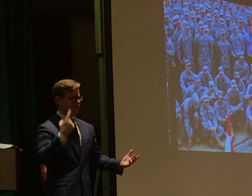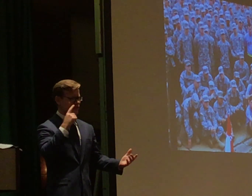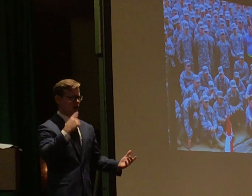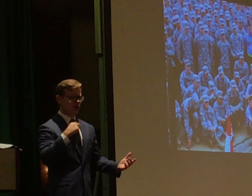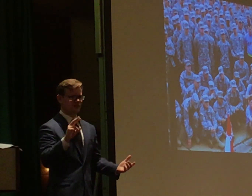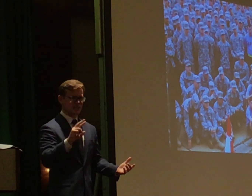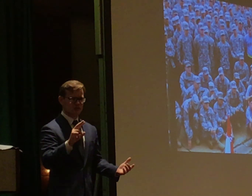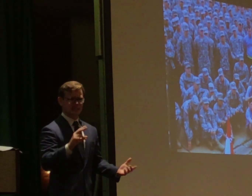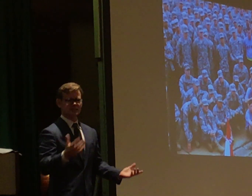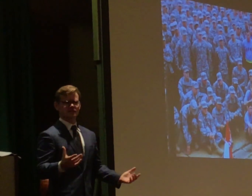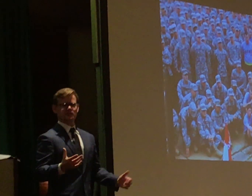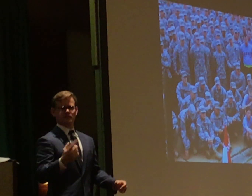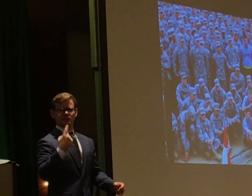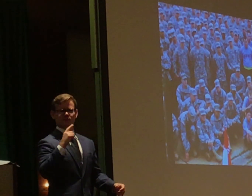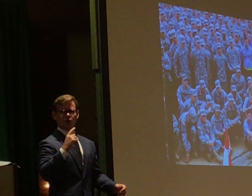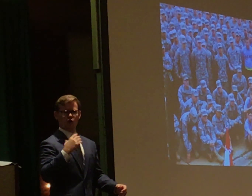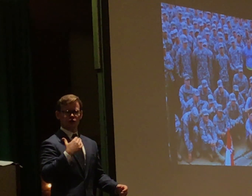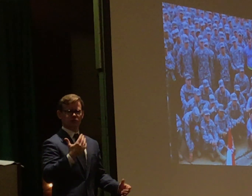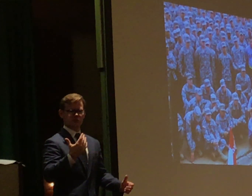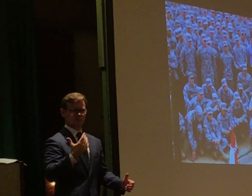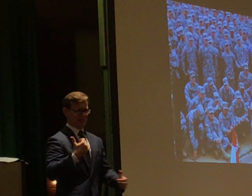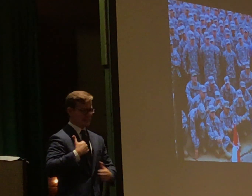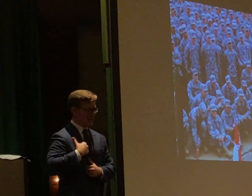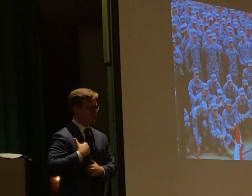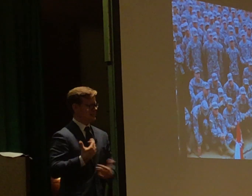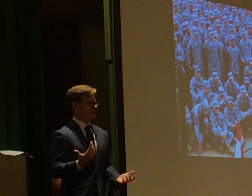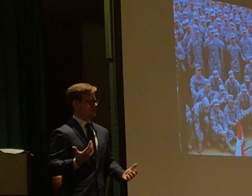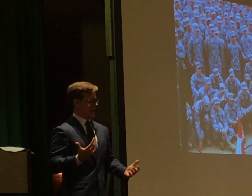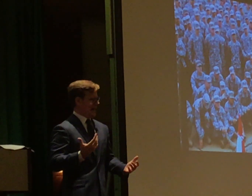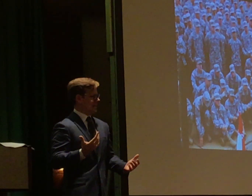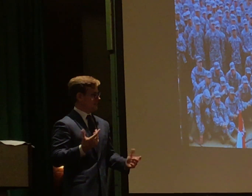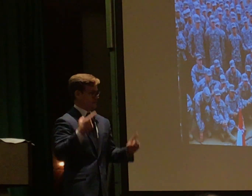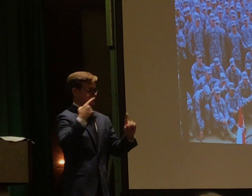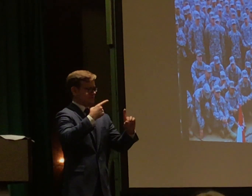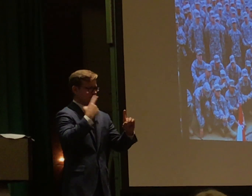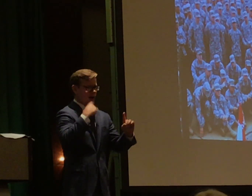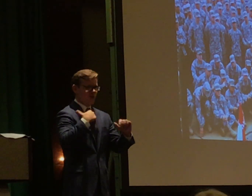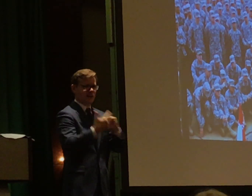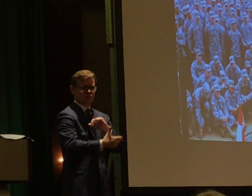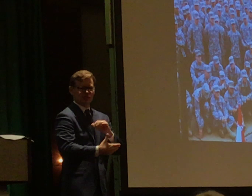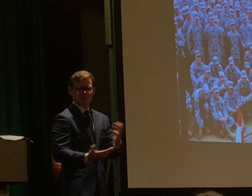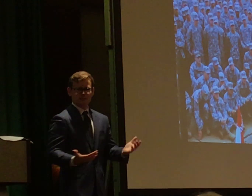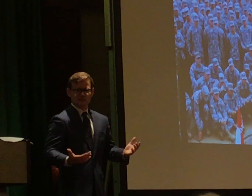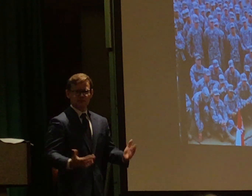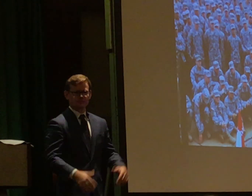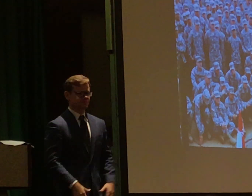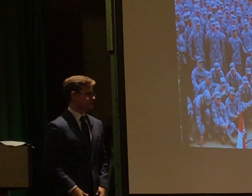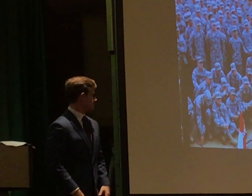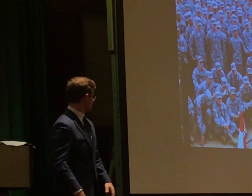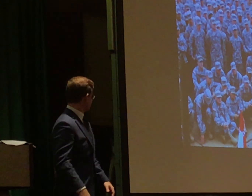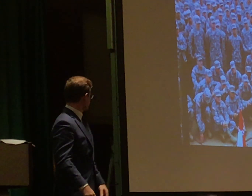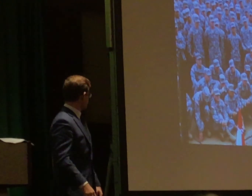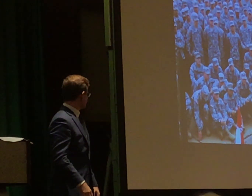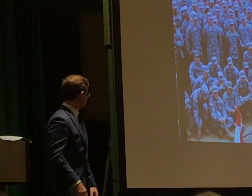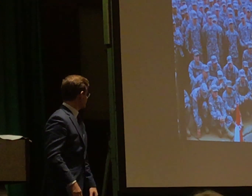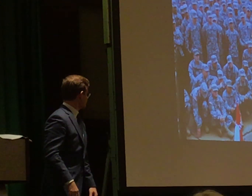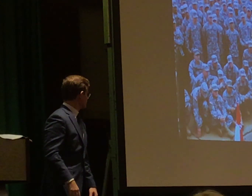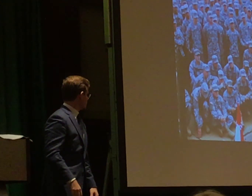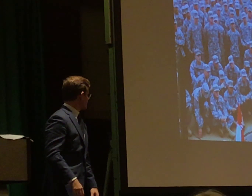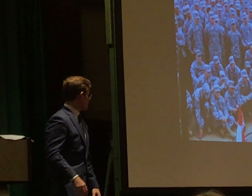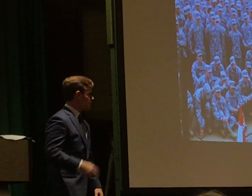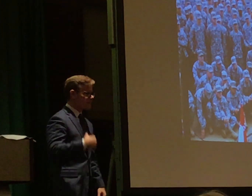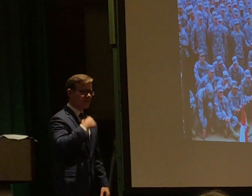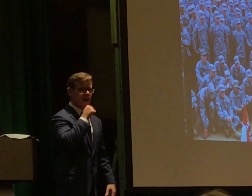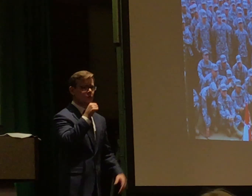demonstration program in order for us and the veterans and the military to be able for us to be able